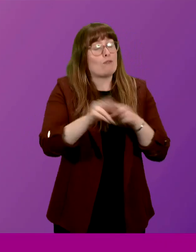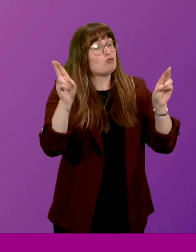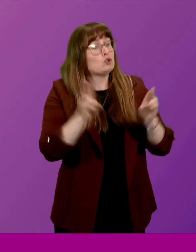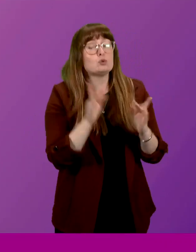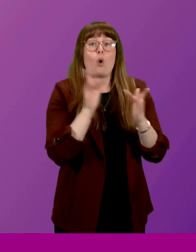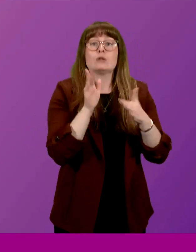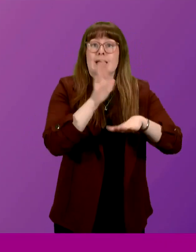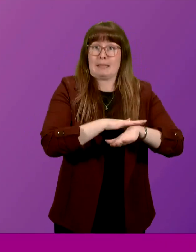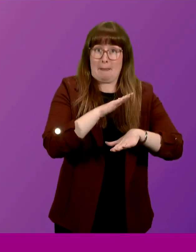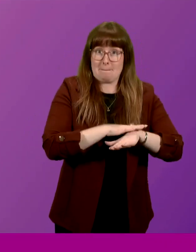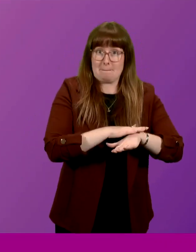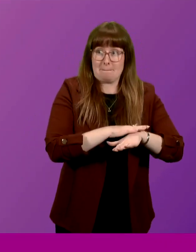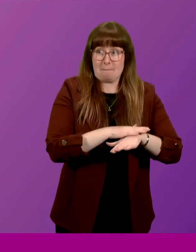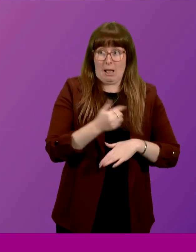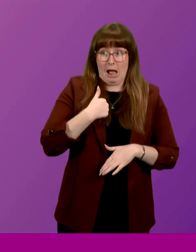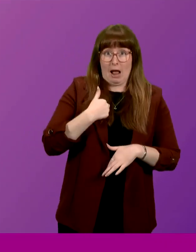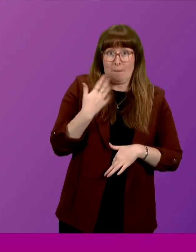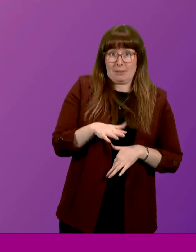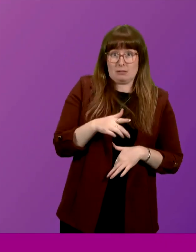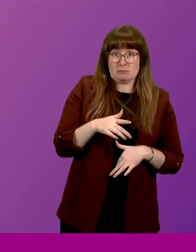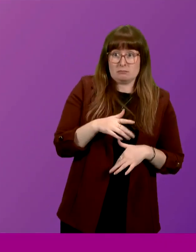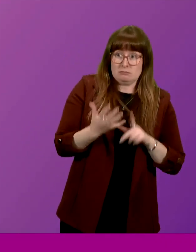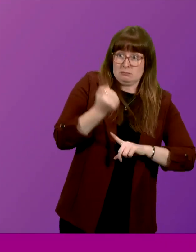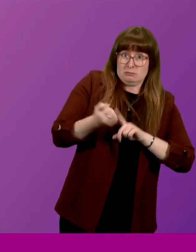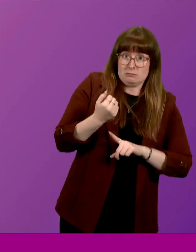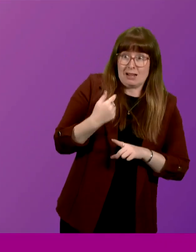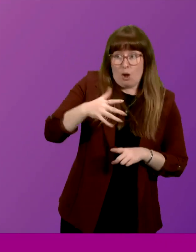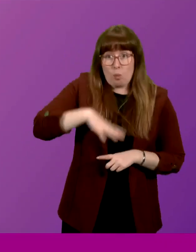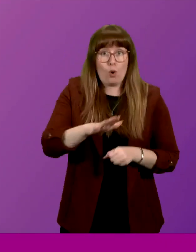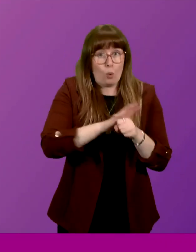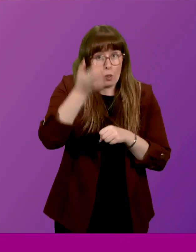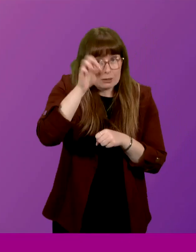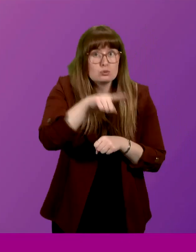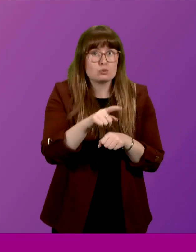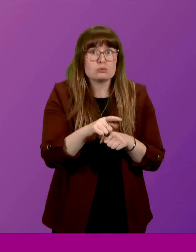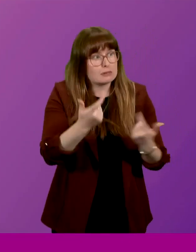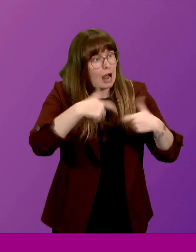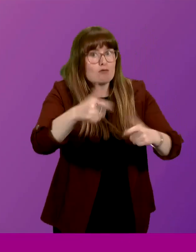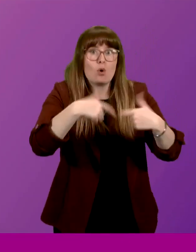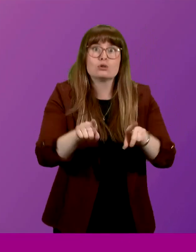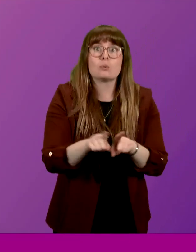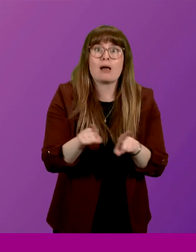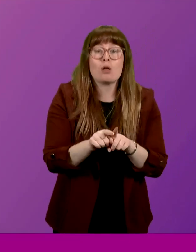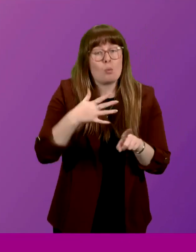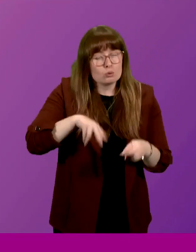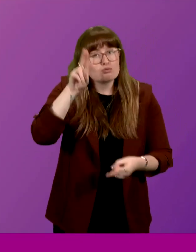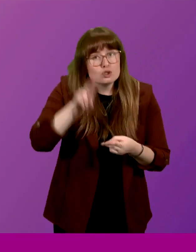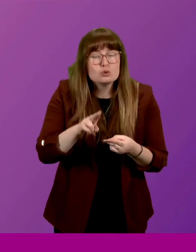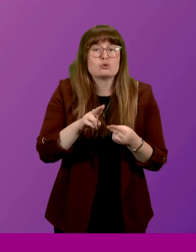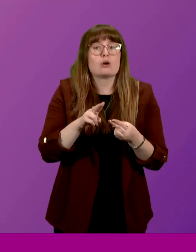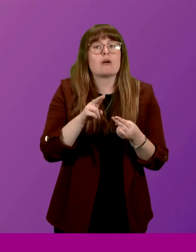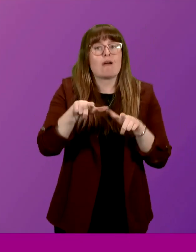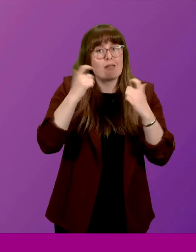contact time. I've kept my side of the bargain. I want local authorities to keep their side of the bargain, which is about reducing class contact